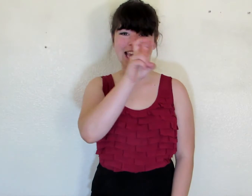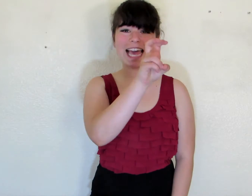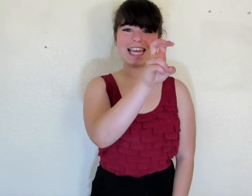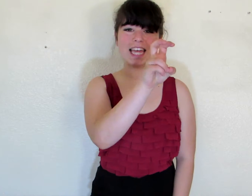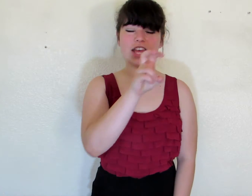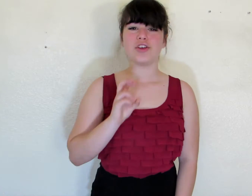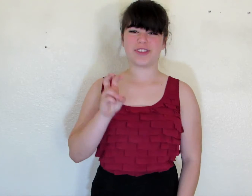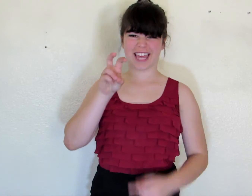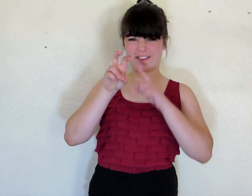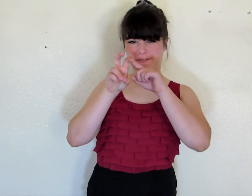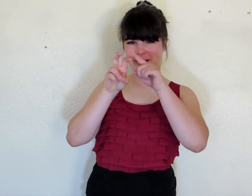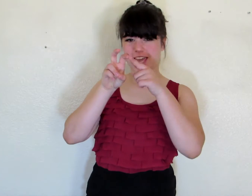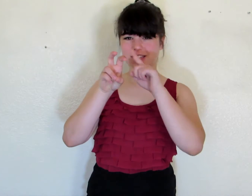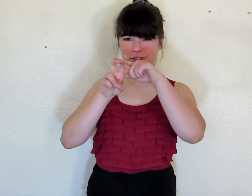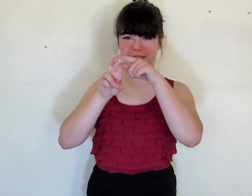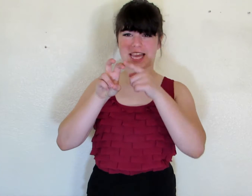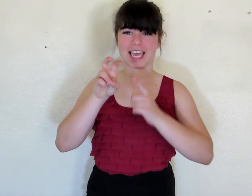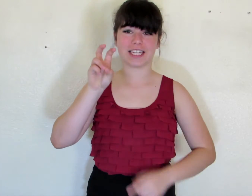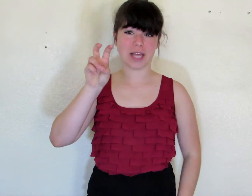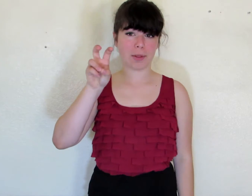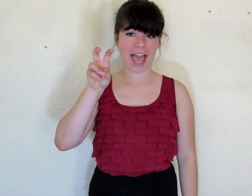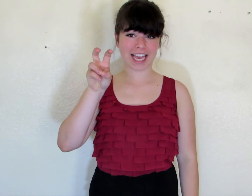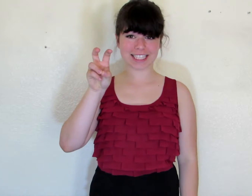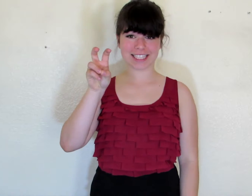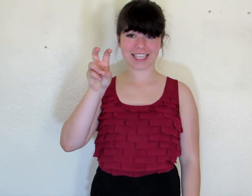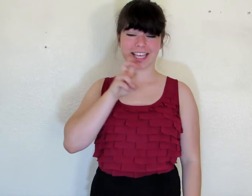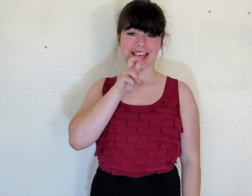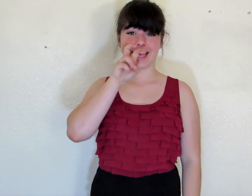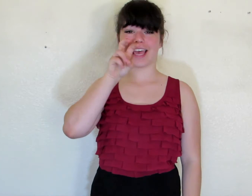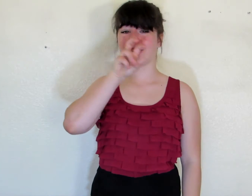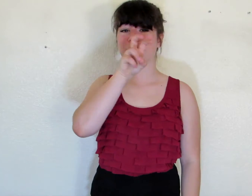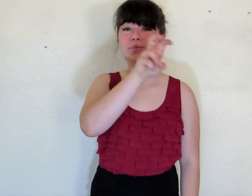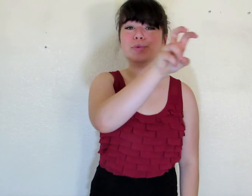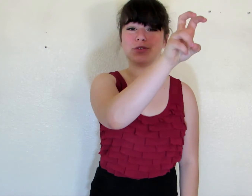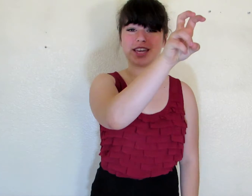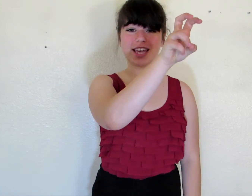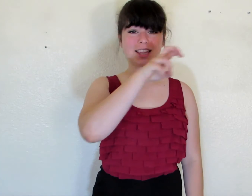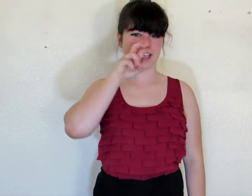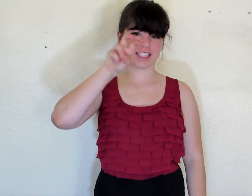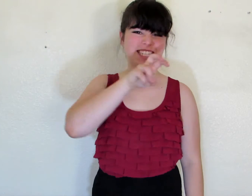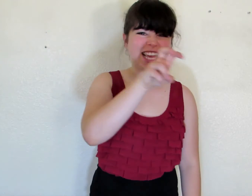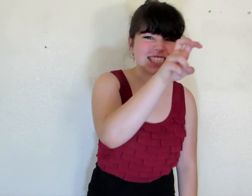snake. It's like the fangs. You'll be taking a double X and moving it like a snake